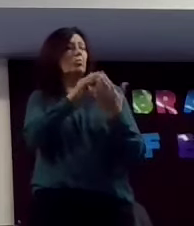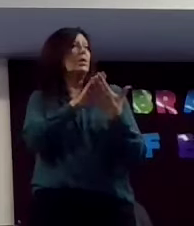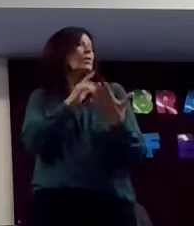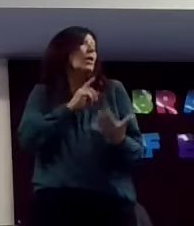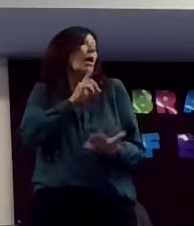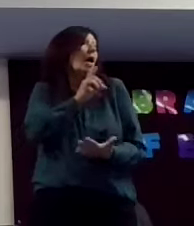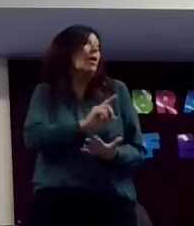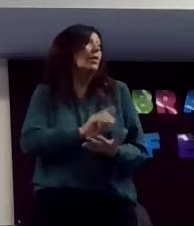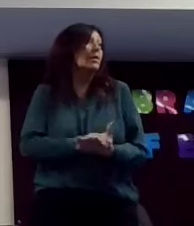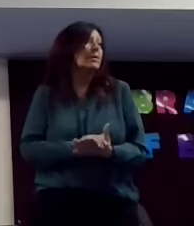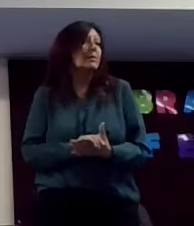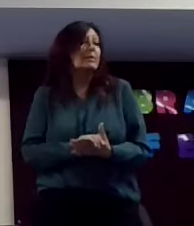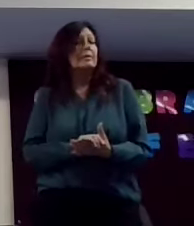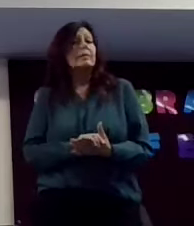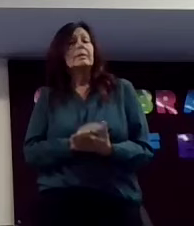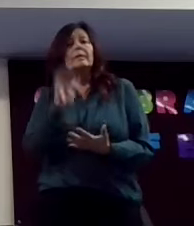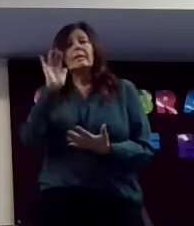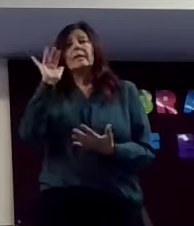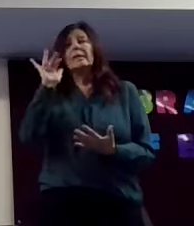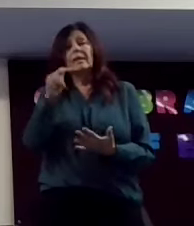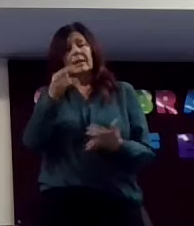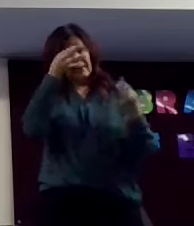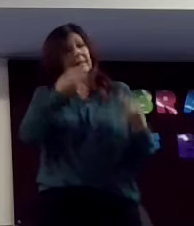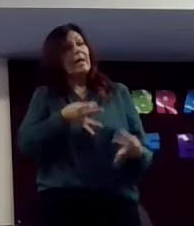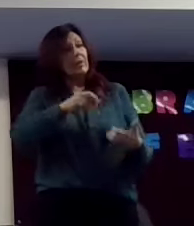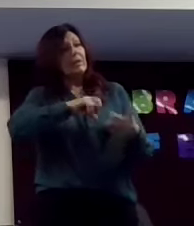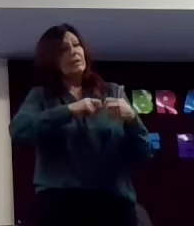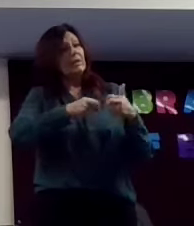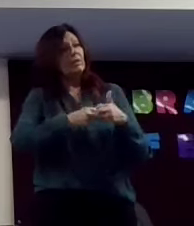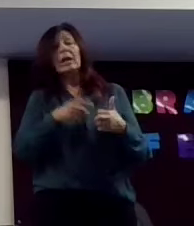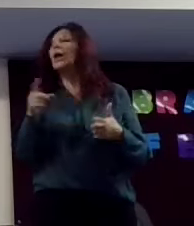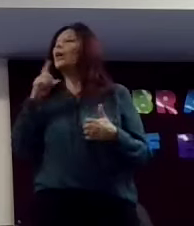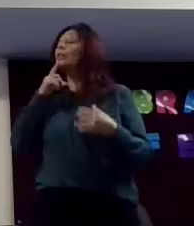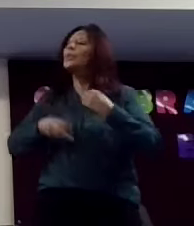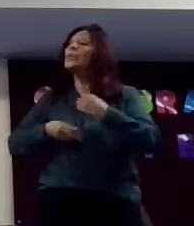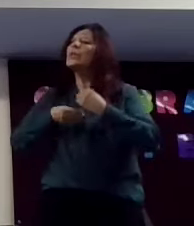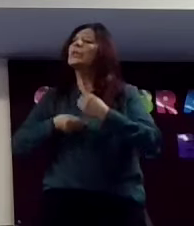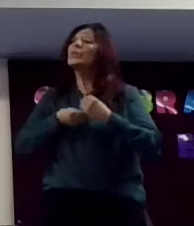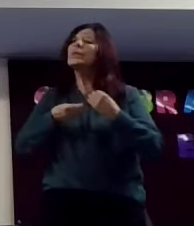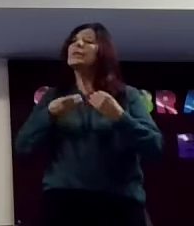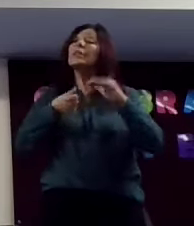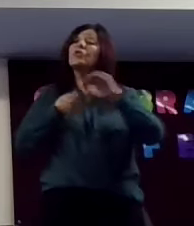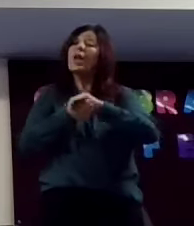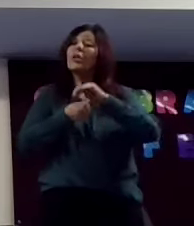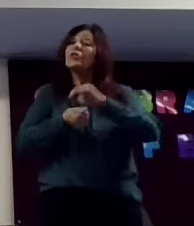are. So that's definitely an issue for us.